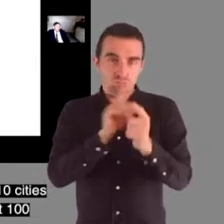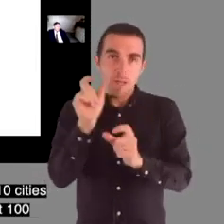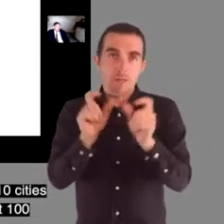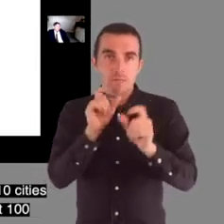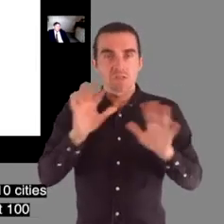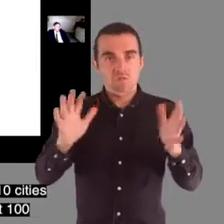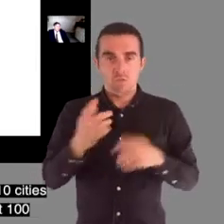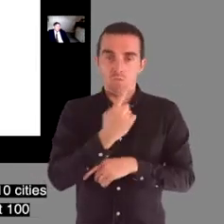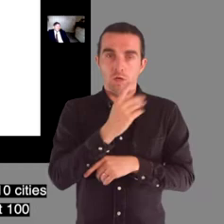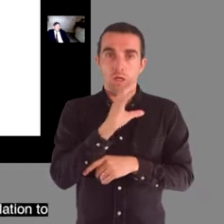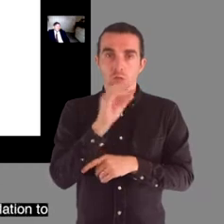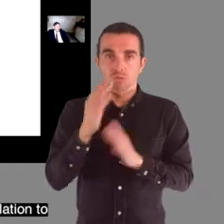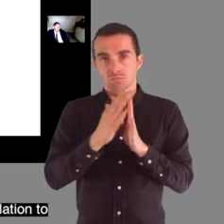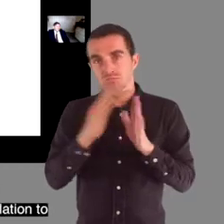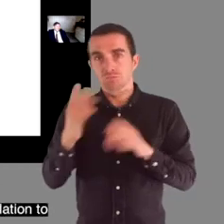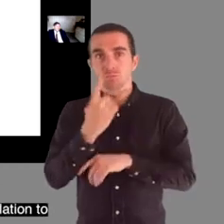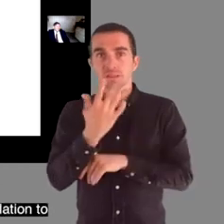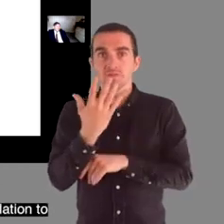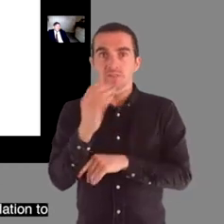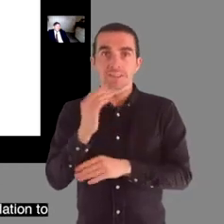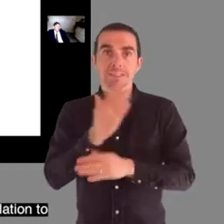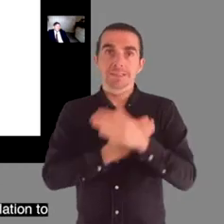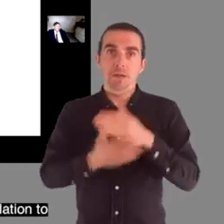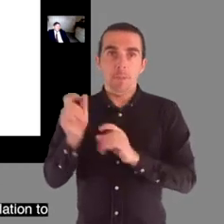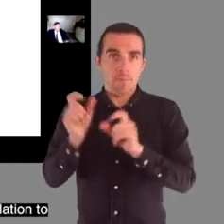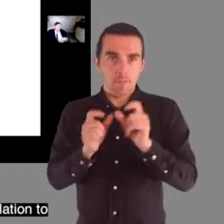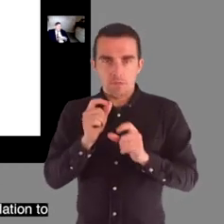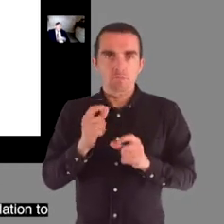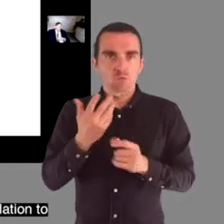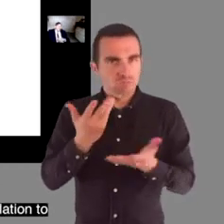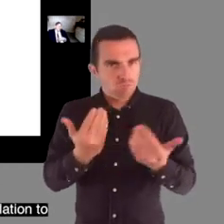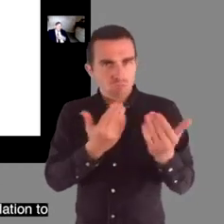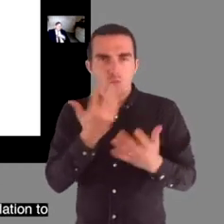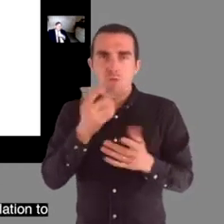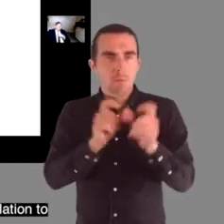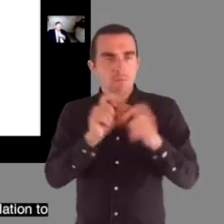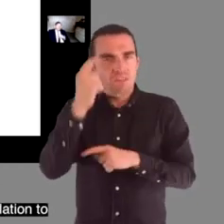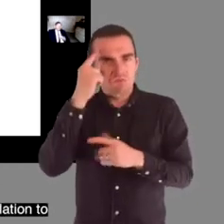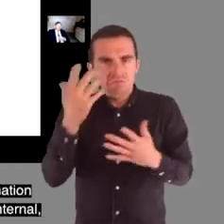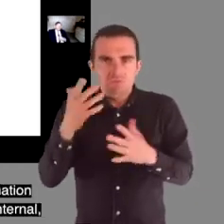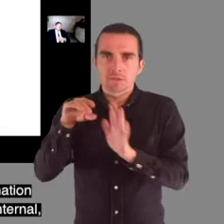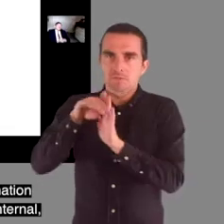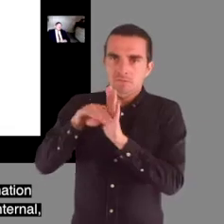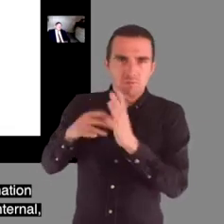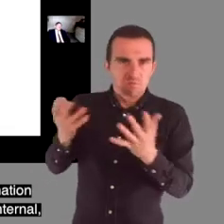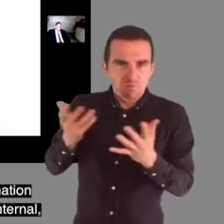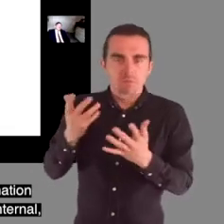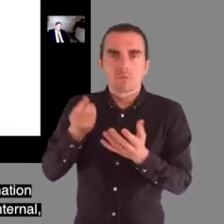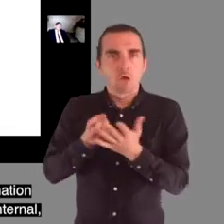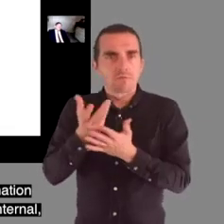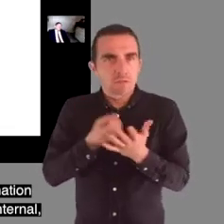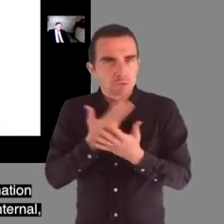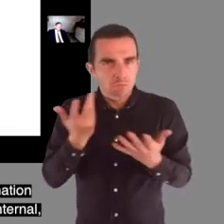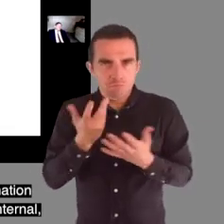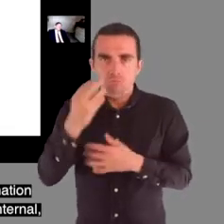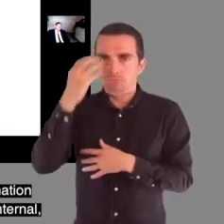probably groups of about 100 or 150 disabled people, heard what people wanted the legislation to look like. Then, with